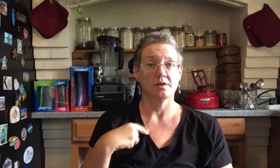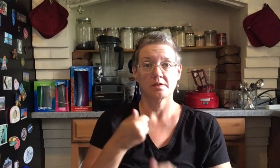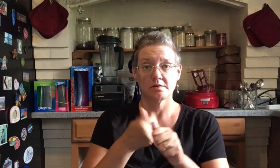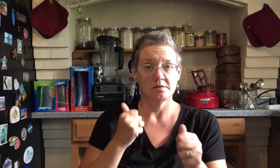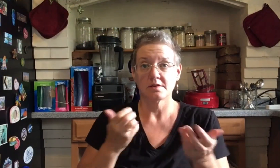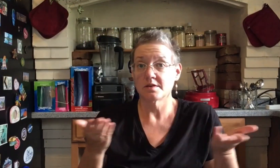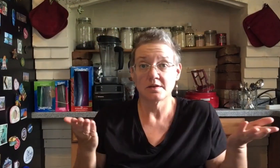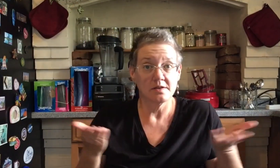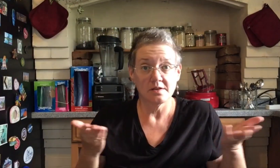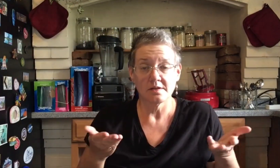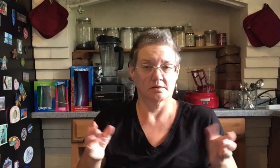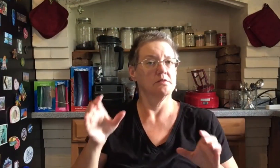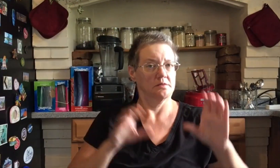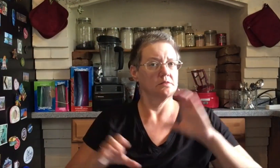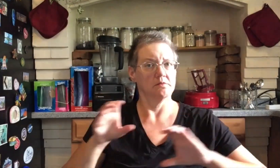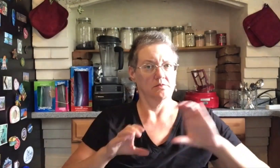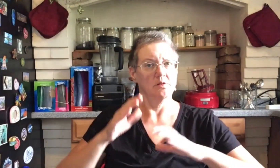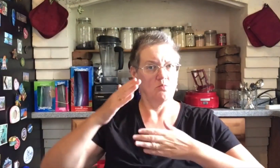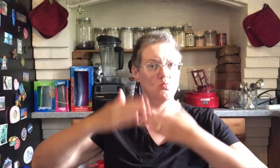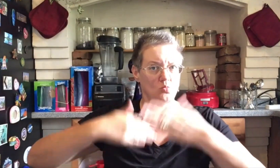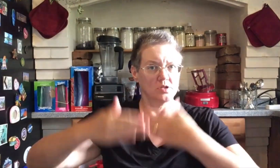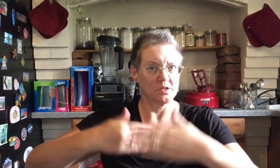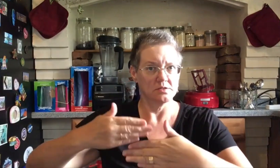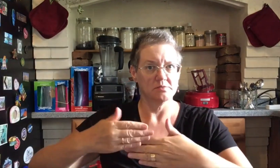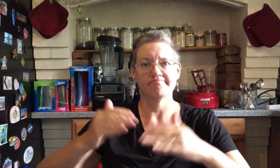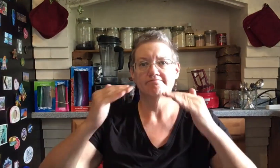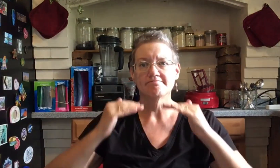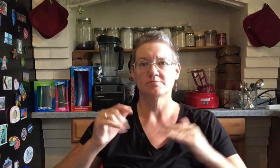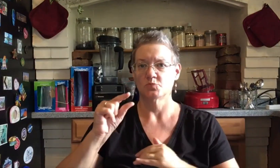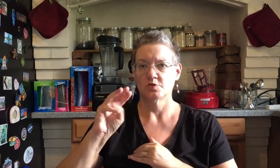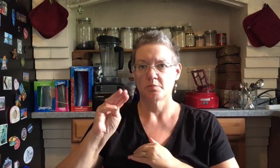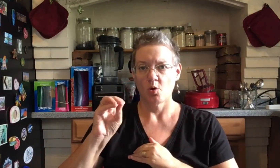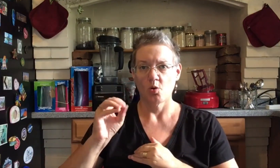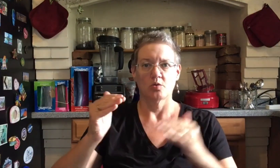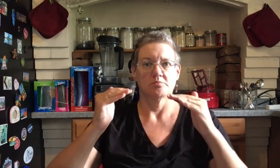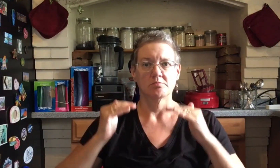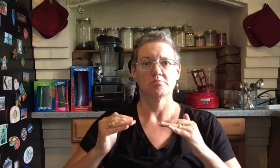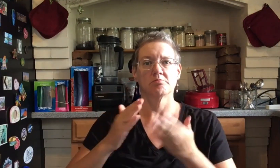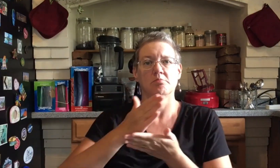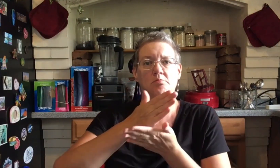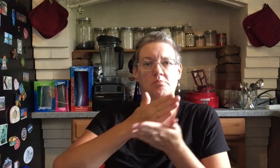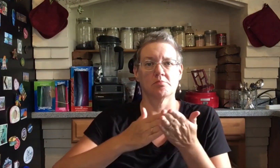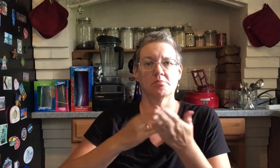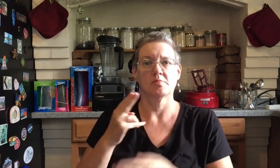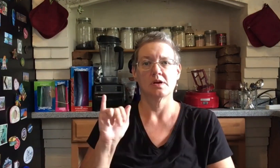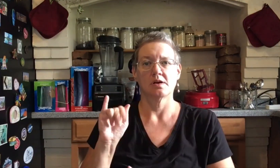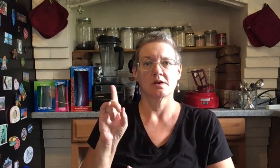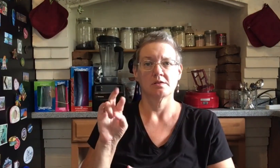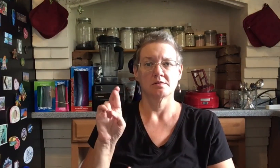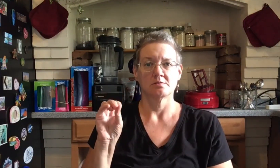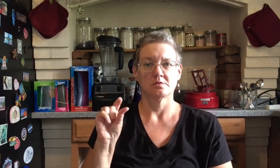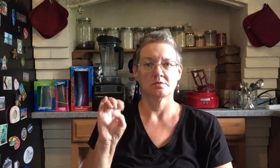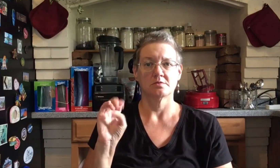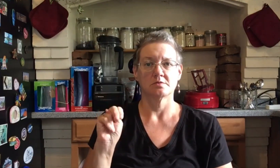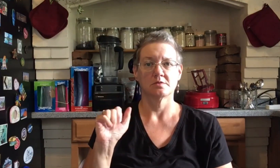What are the fats and oils that I avoid? Chemically processed, GMO,